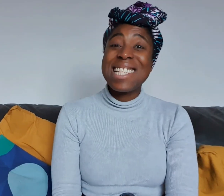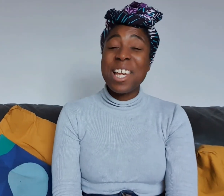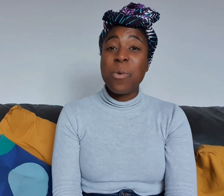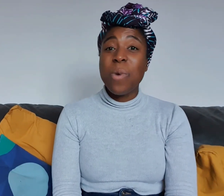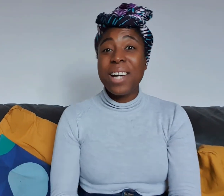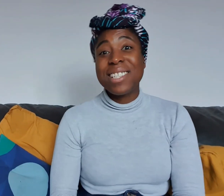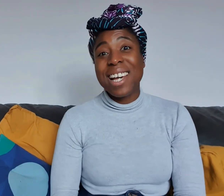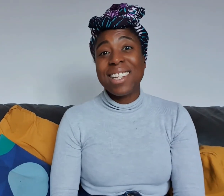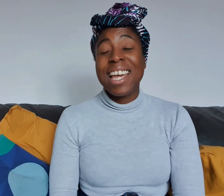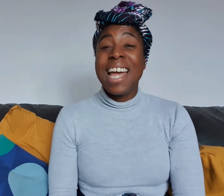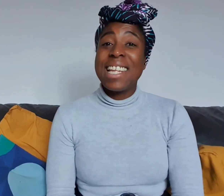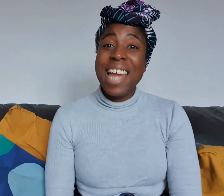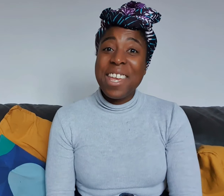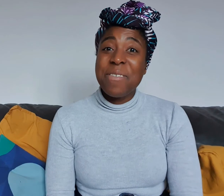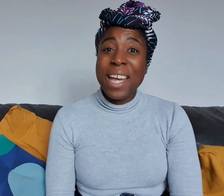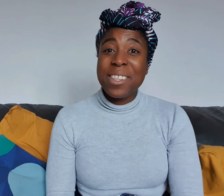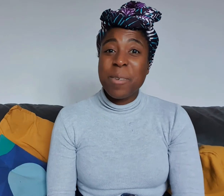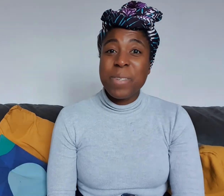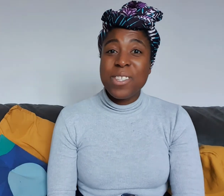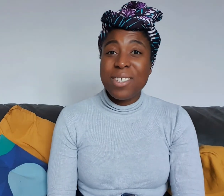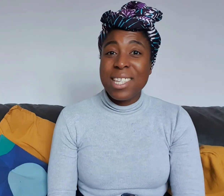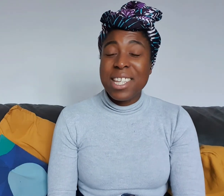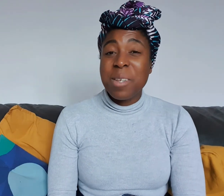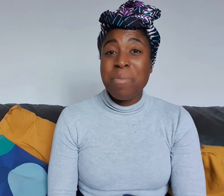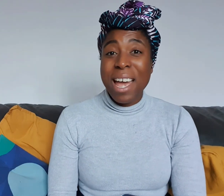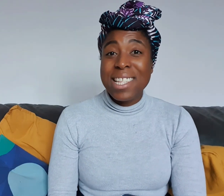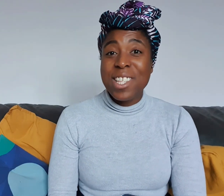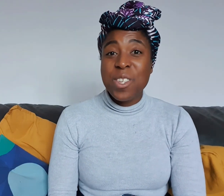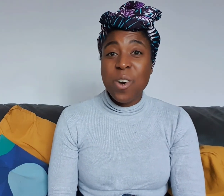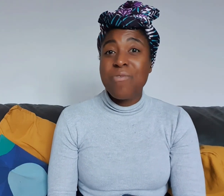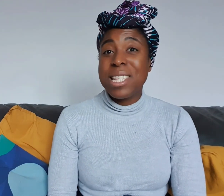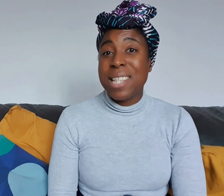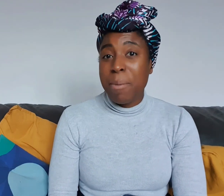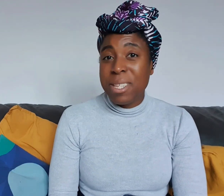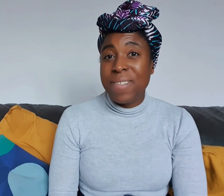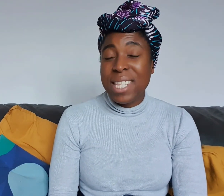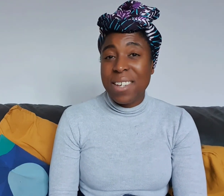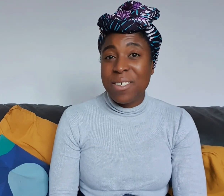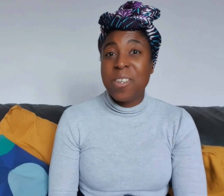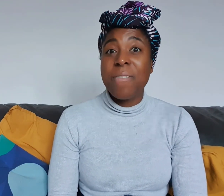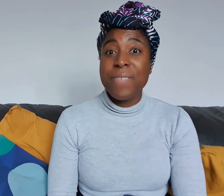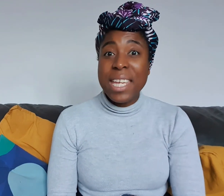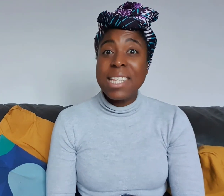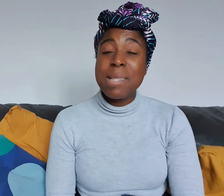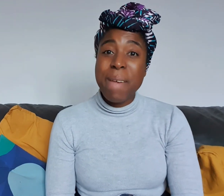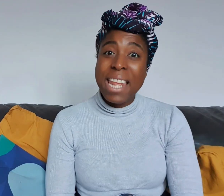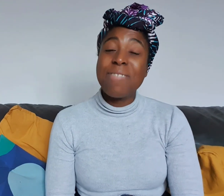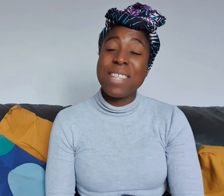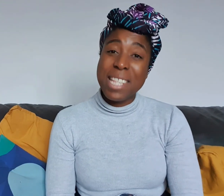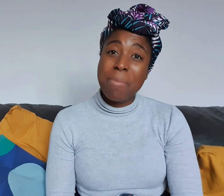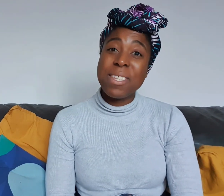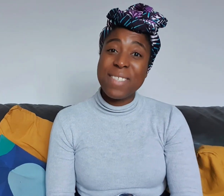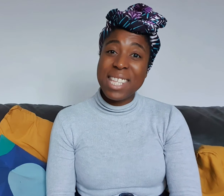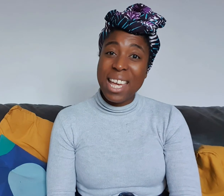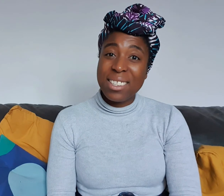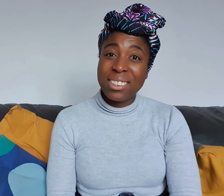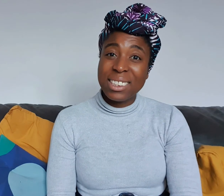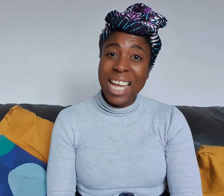Fantastic, well done. Now you've had the opportunity to practice your receptive skills, your finger spelling receptive skills. It's